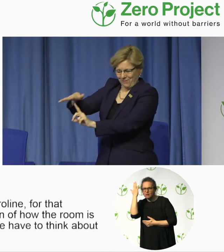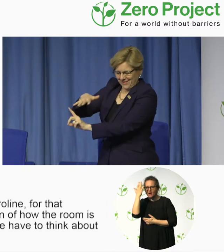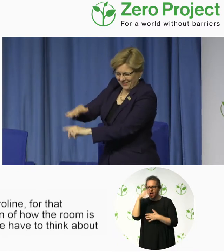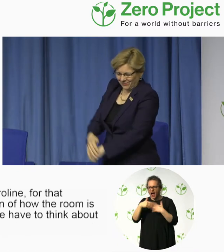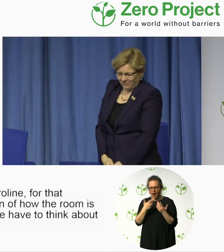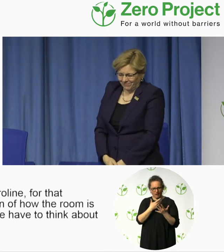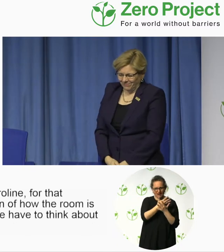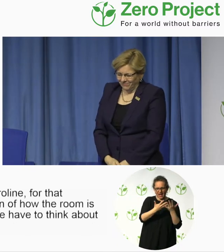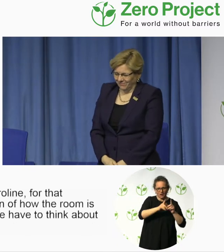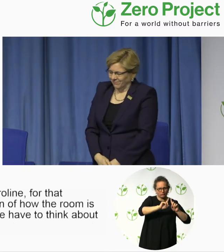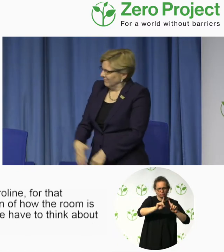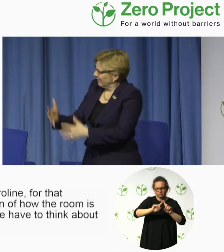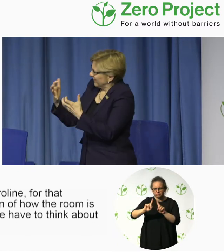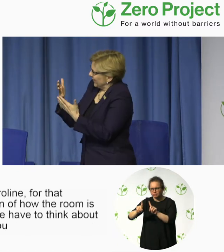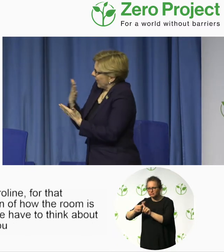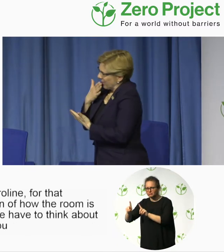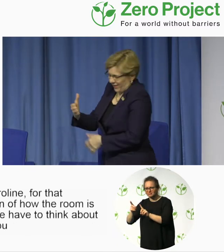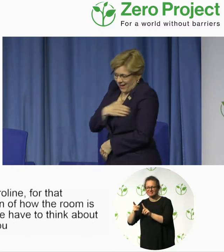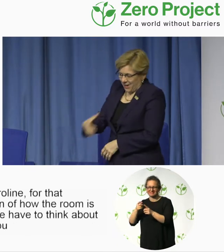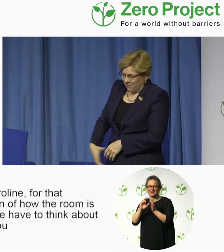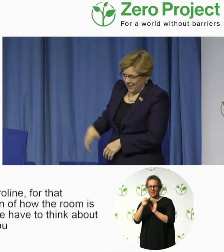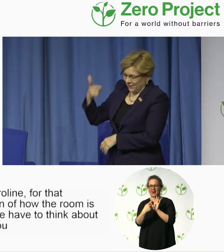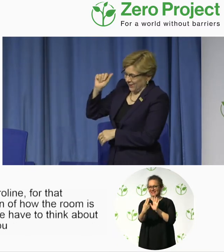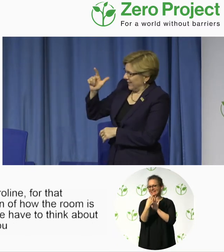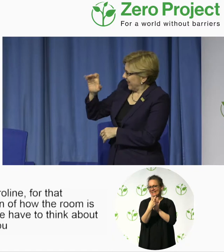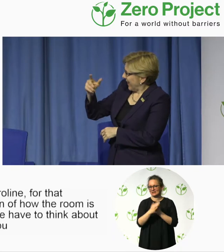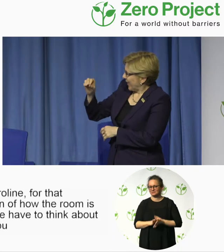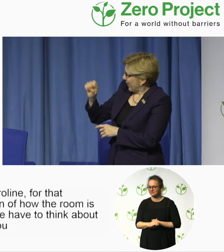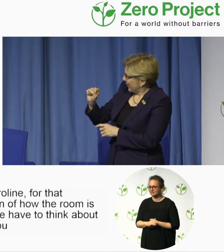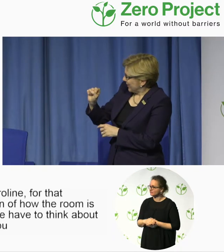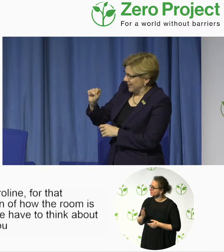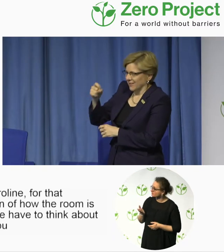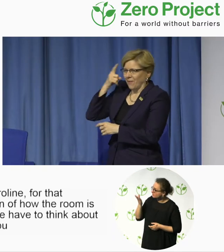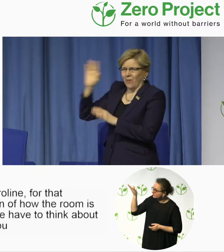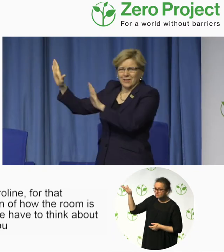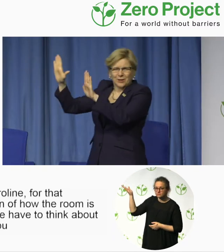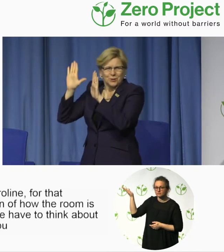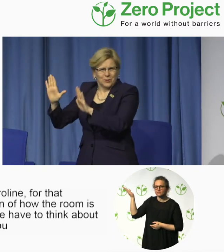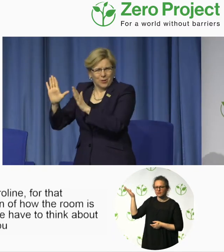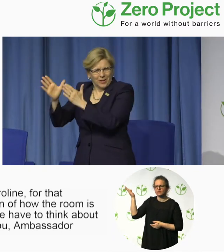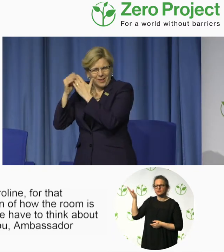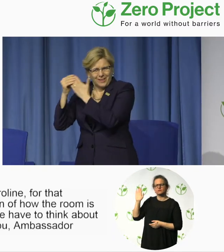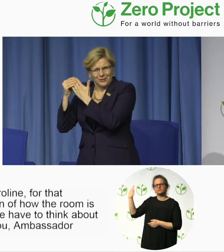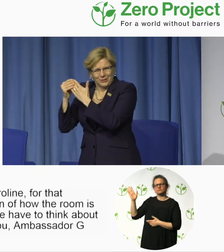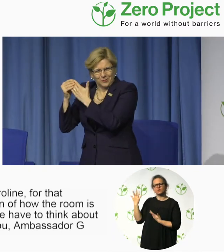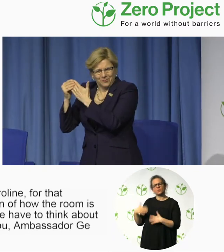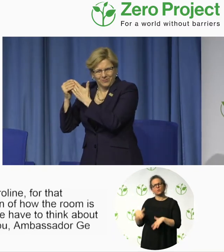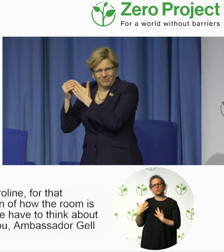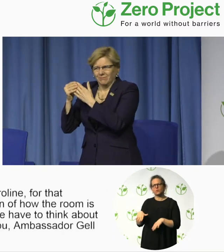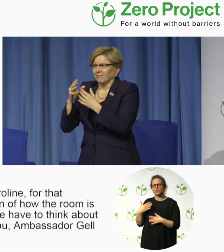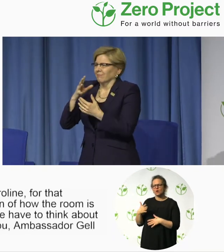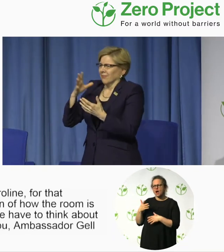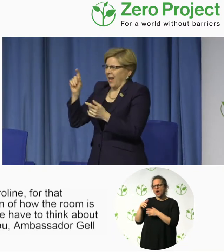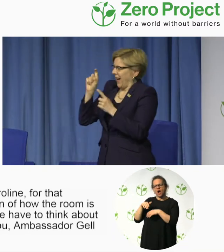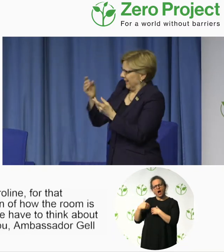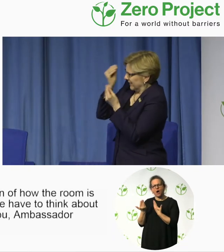enter various spaces is one that you saw this morning. So thank you, Ambassador Gallegos, for an